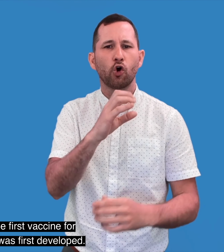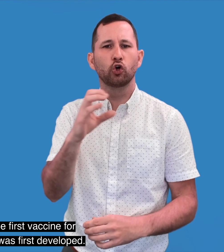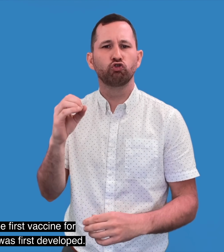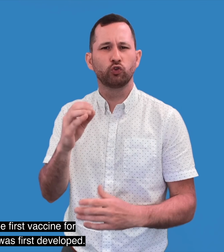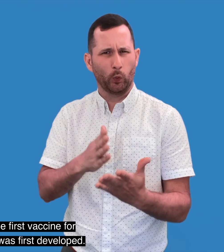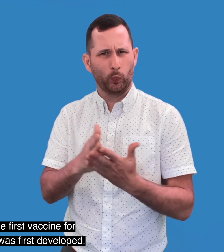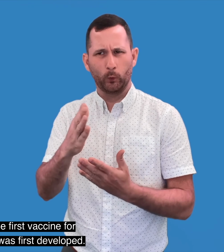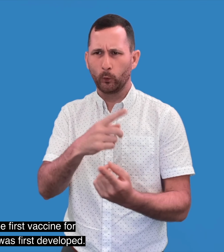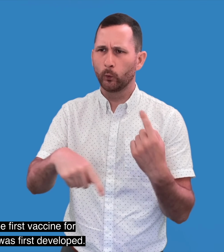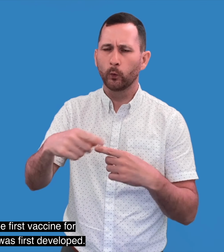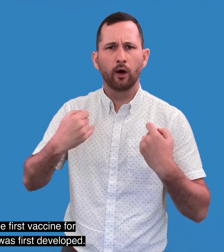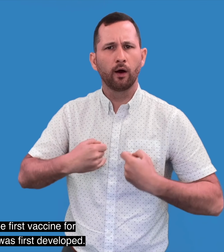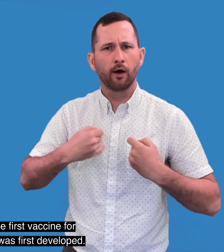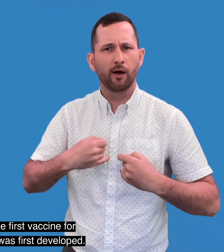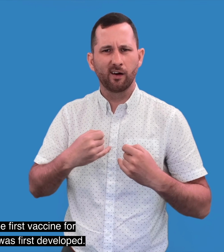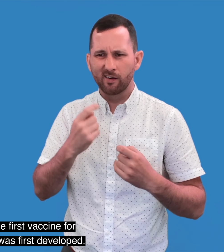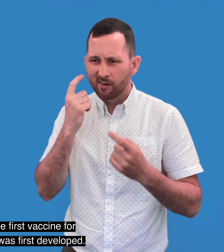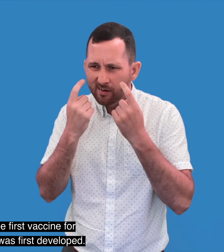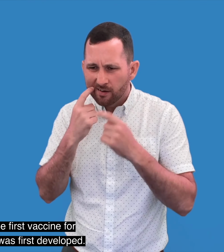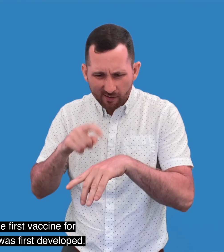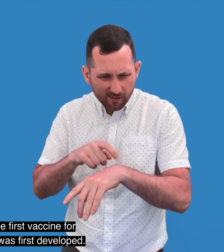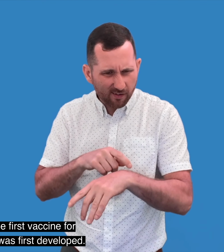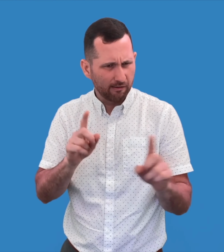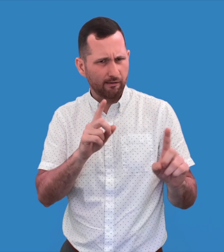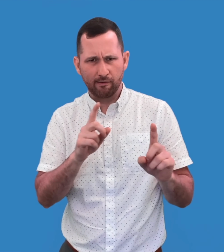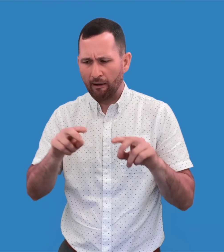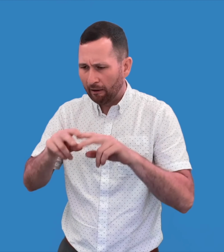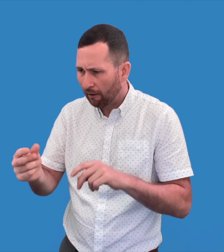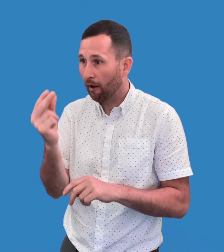for smallpox was first developed.